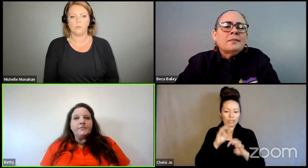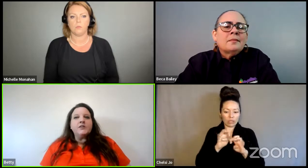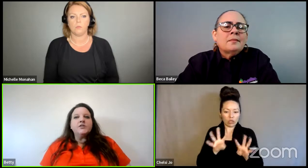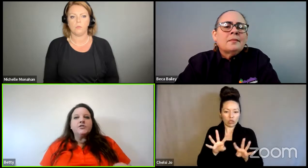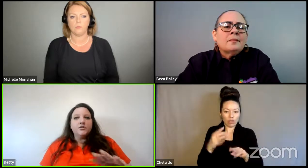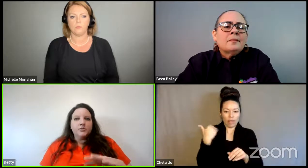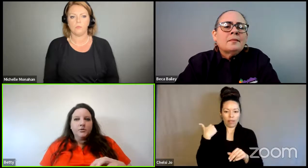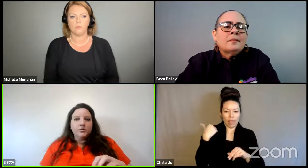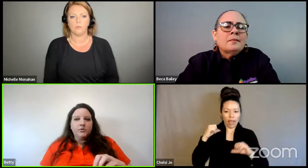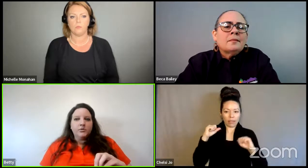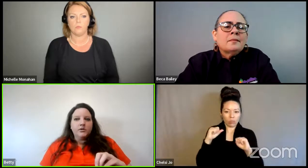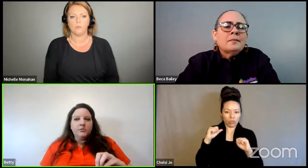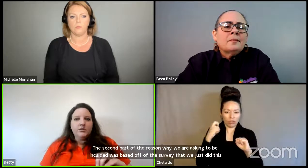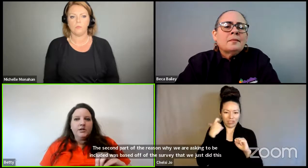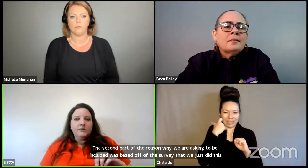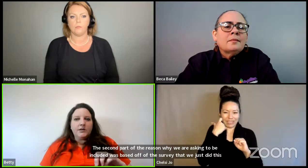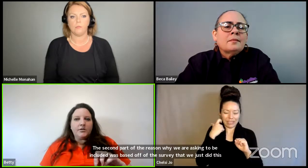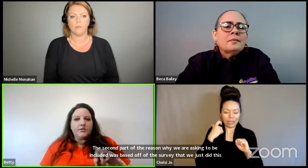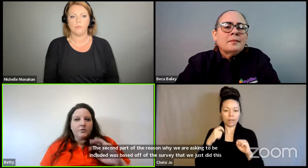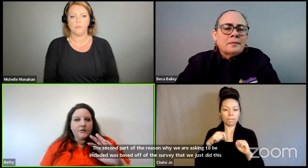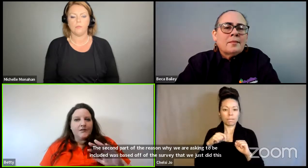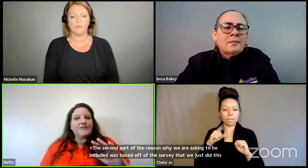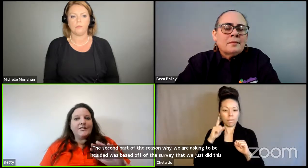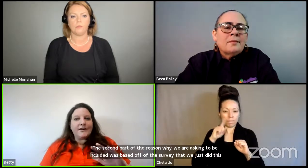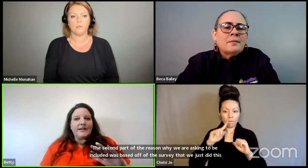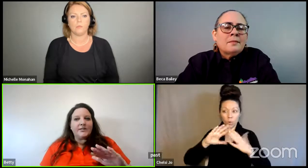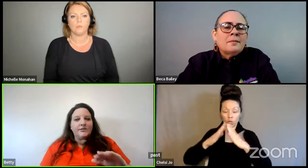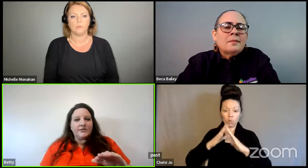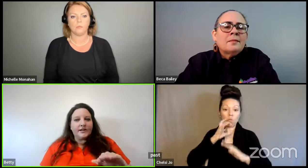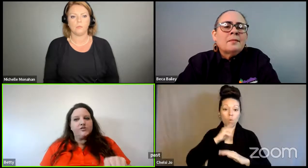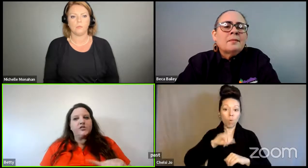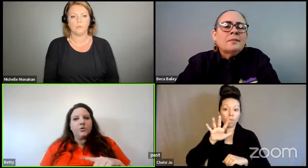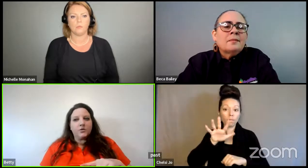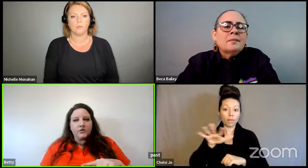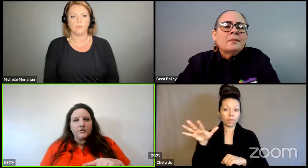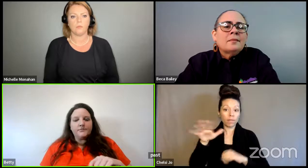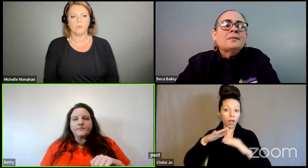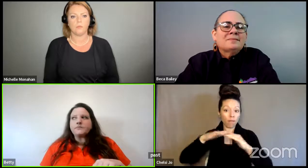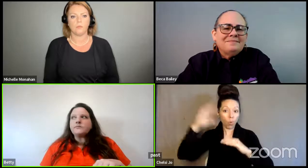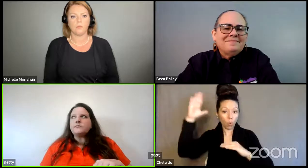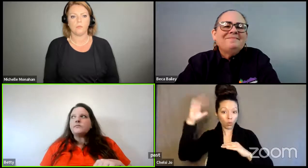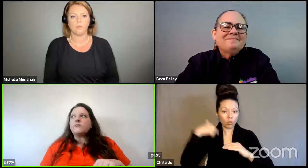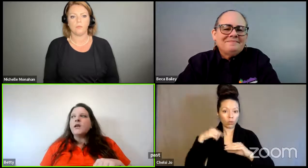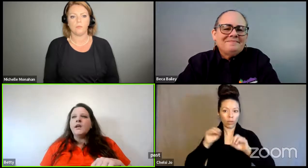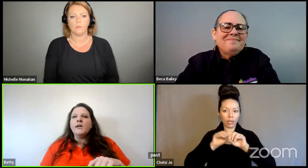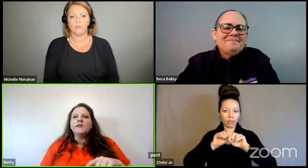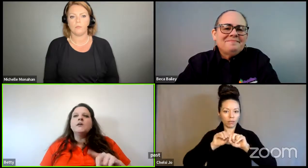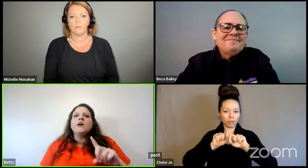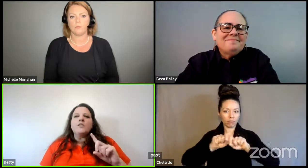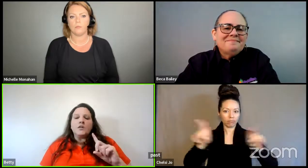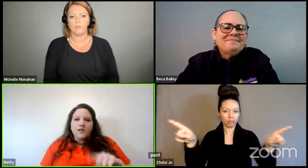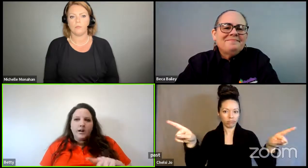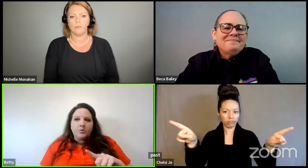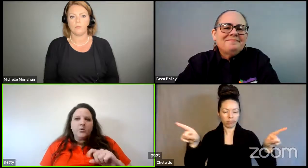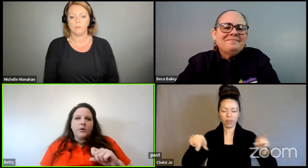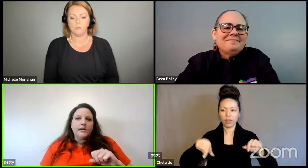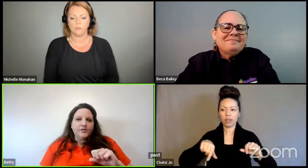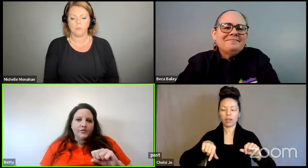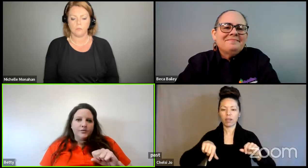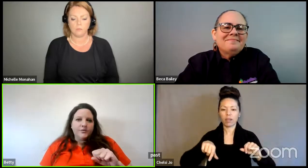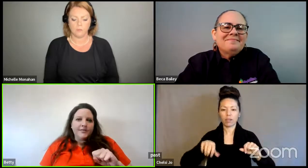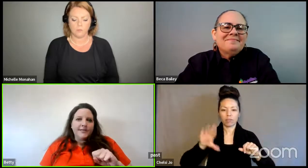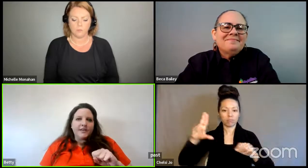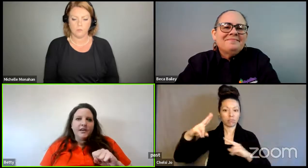winter to community members who are 55 years of age and older. And the number